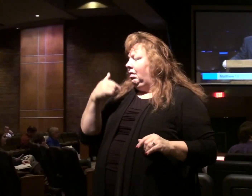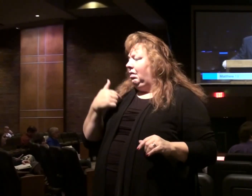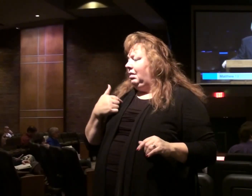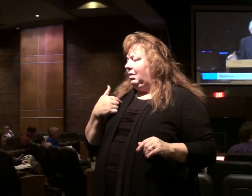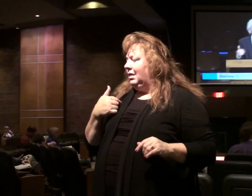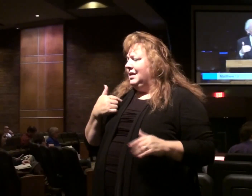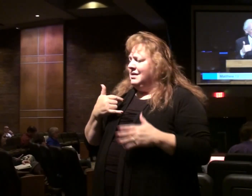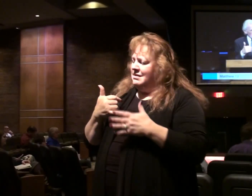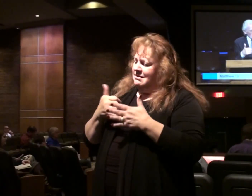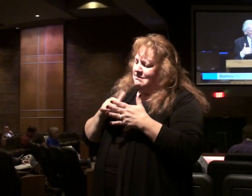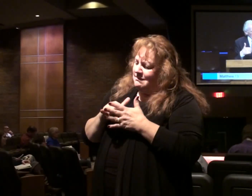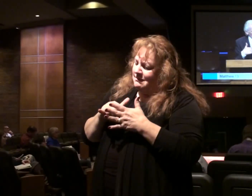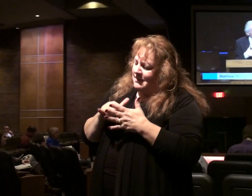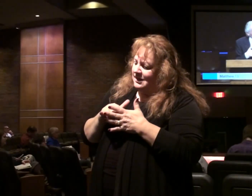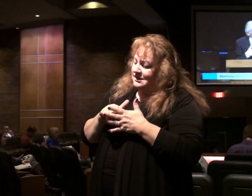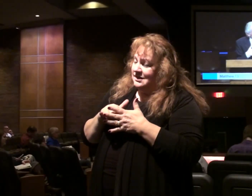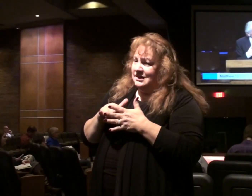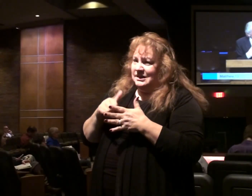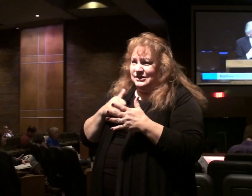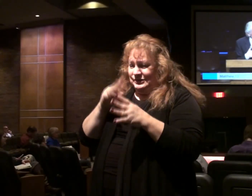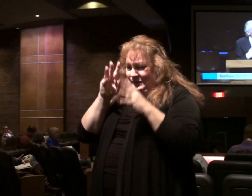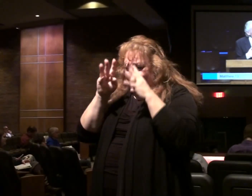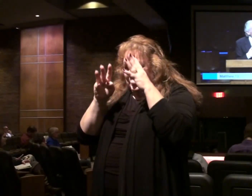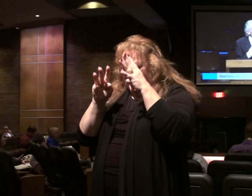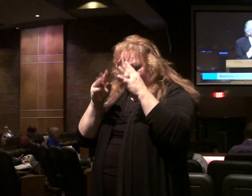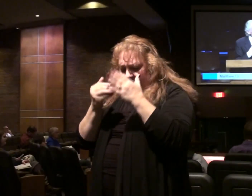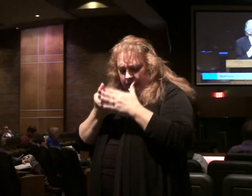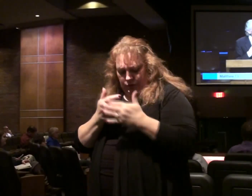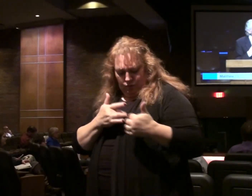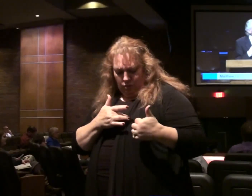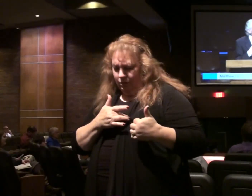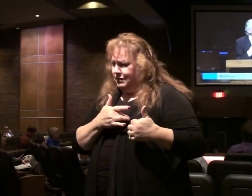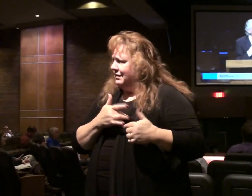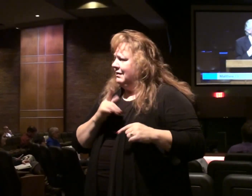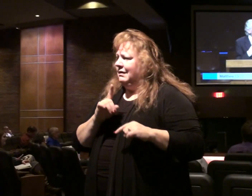It's impossible that you or I could create a new heart.